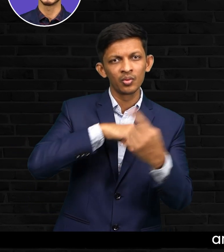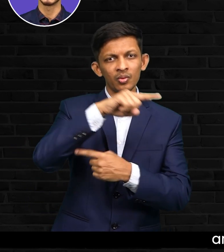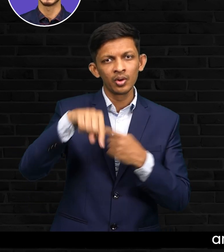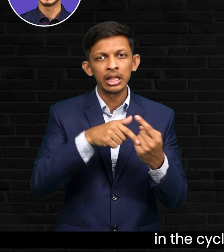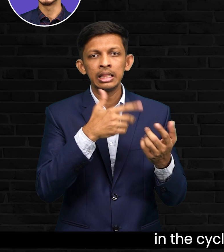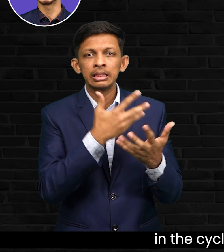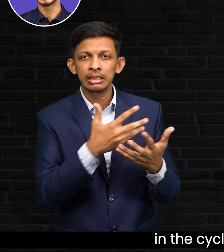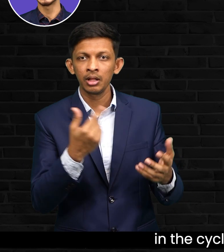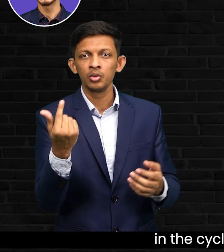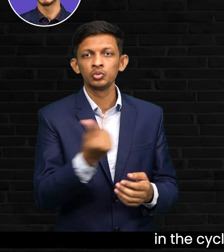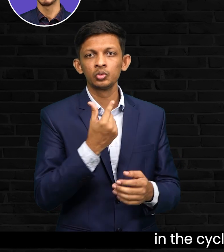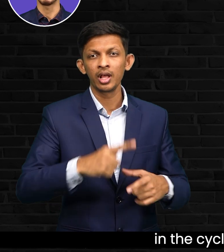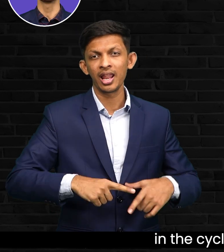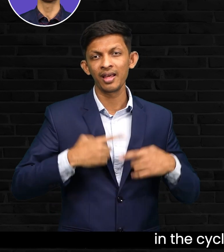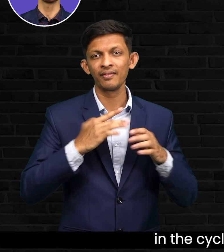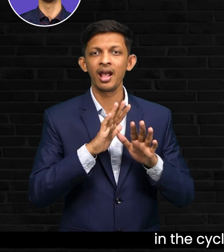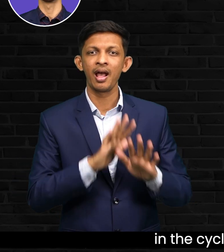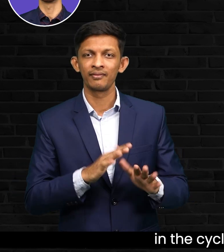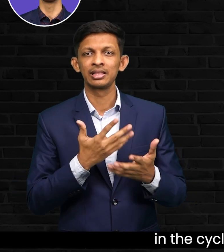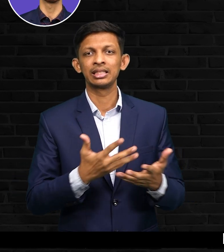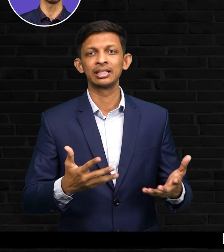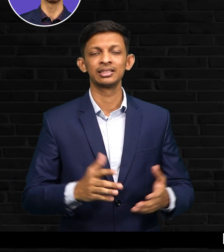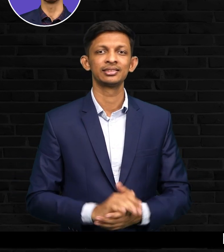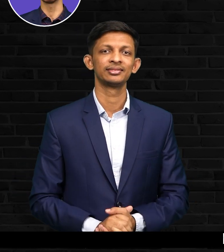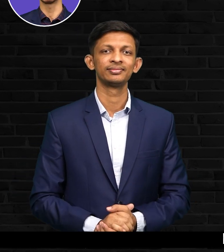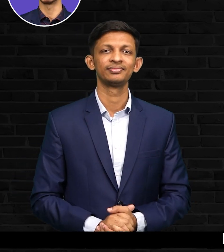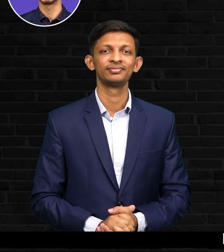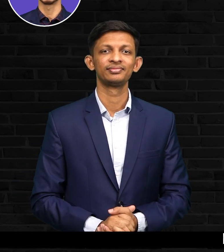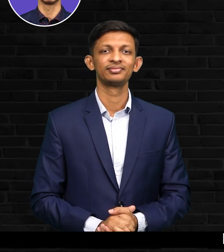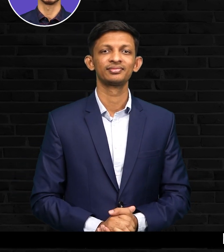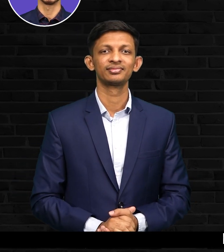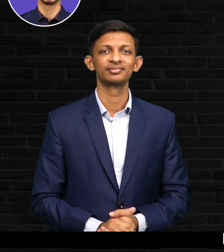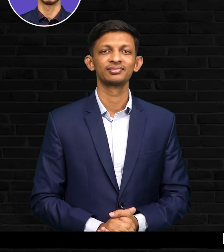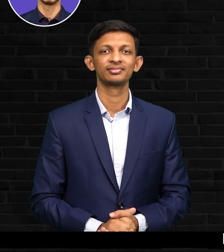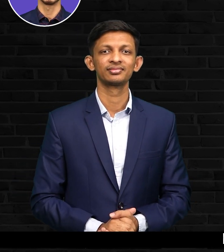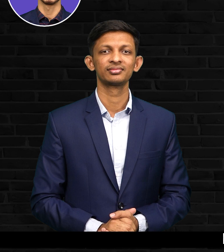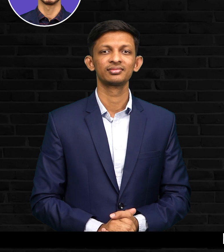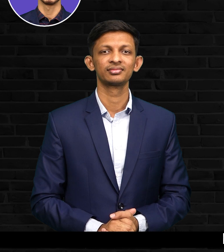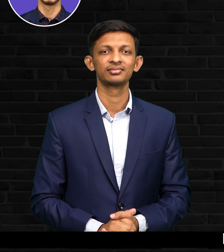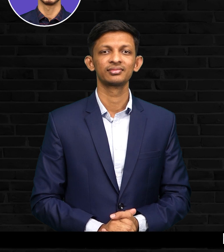participates in the cycling of the materials used by living things.